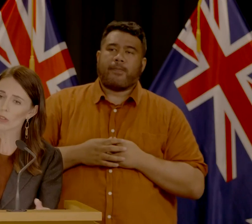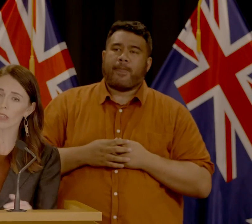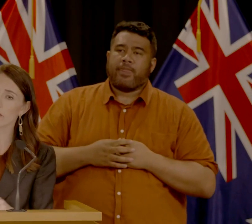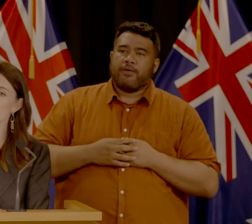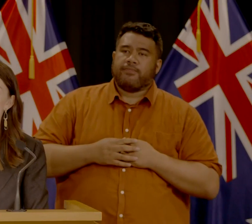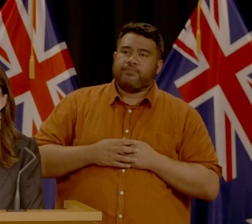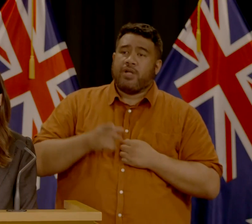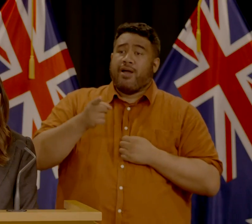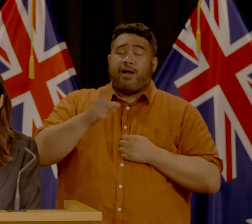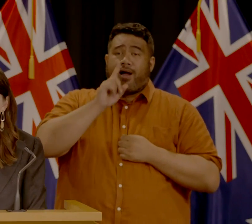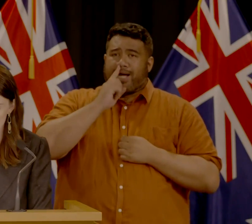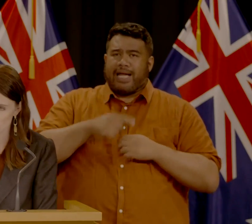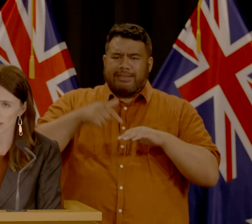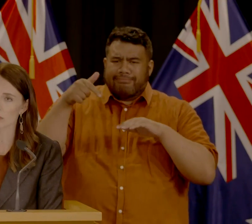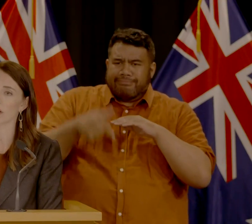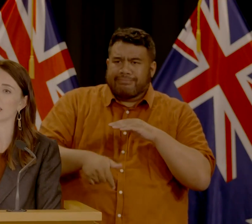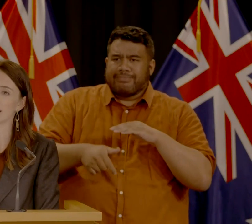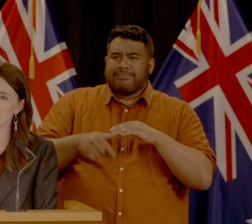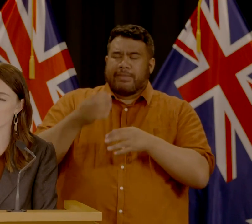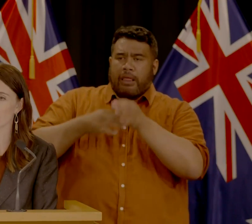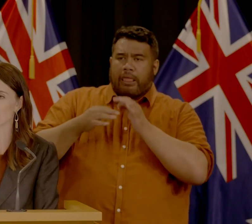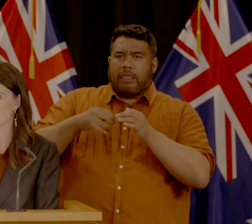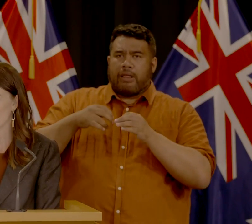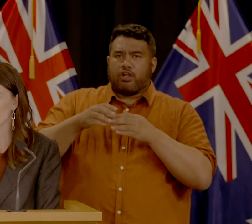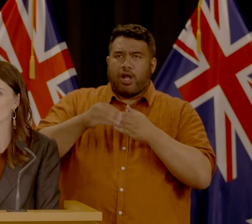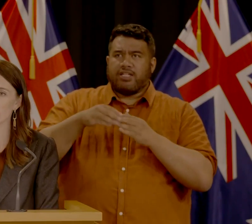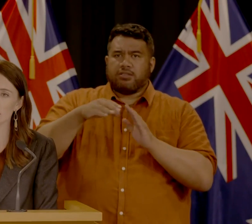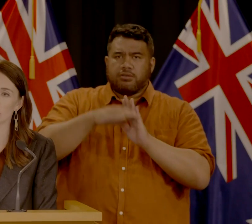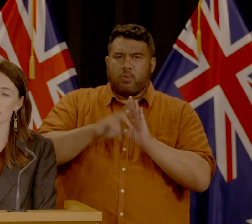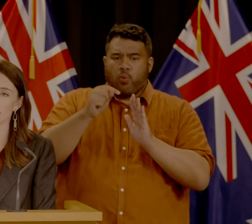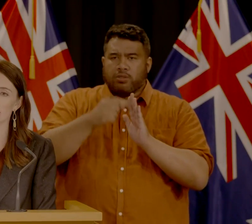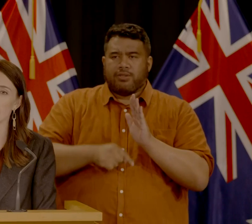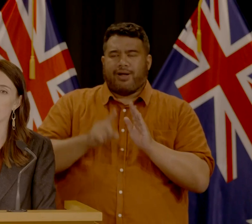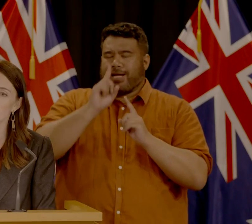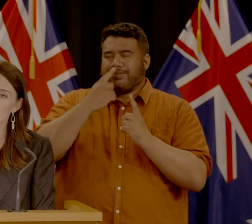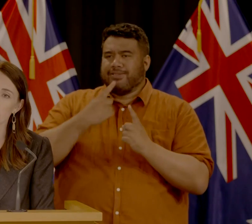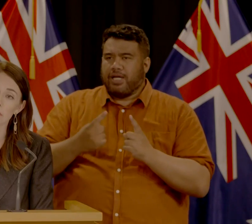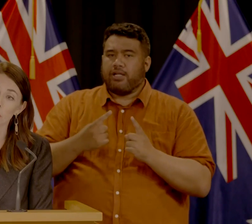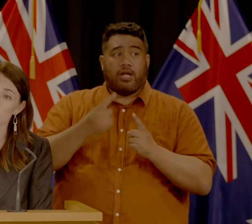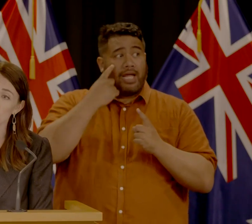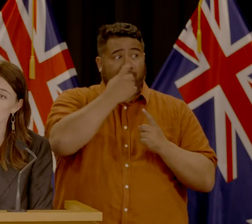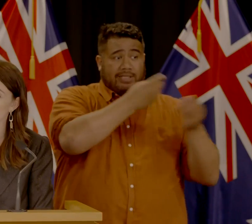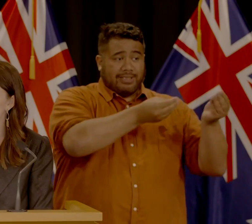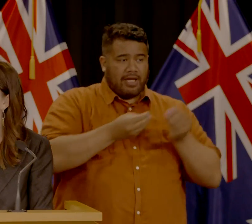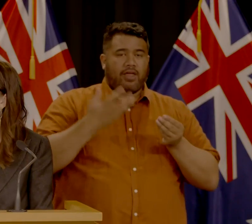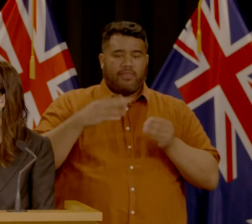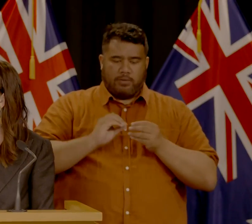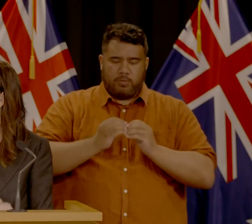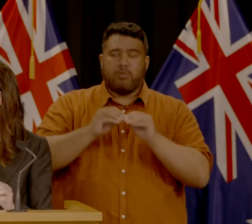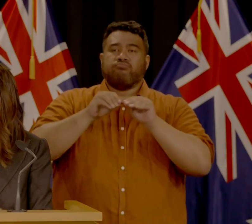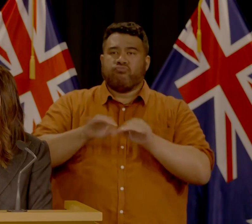Again, I'm not going to go further on the speculation on this. We're going to get the guidance compiled based on evidence and distributed for all New Zealanders.